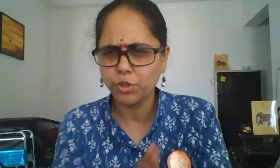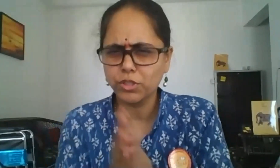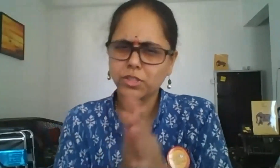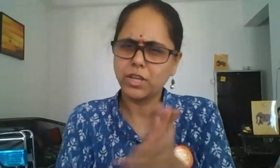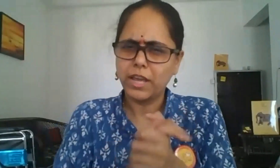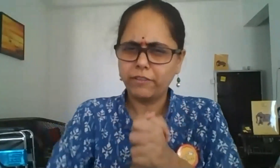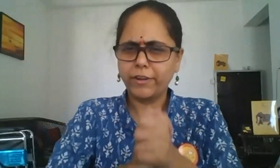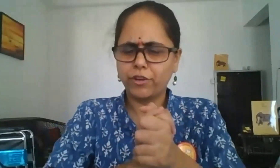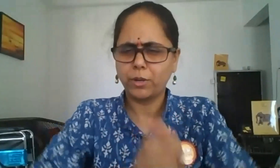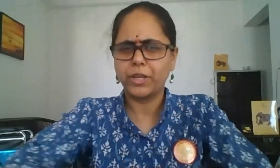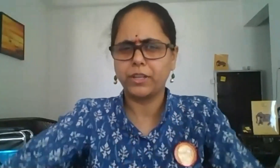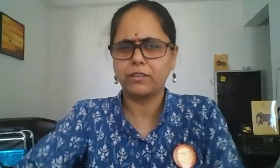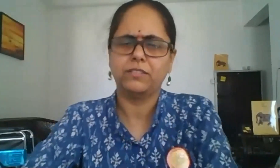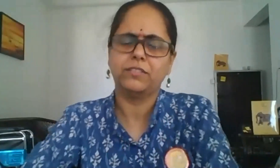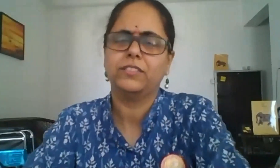Post. I'll wait for a minute.